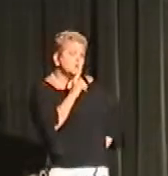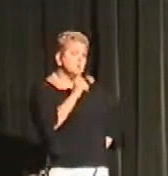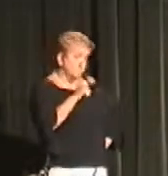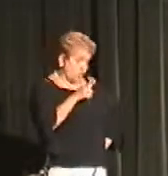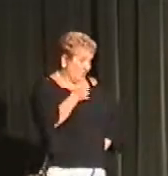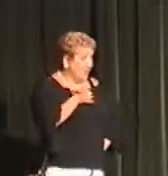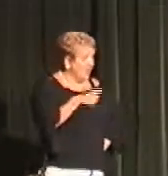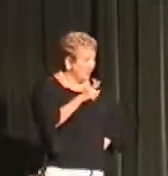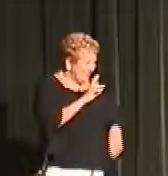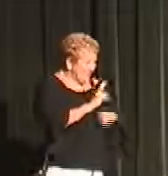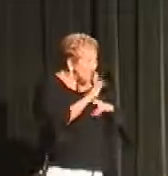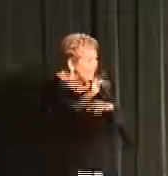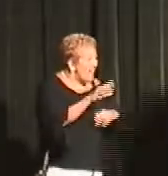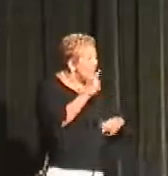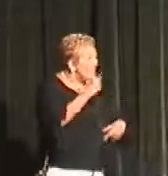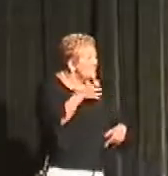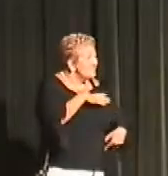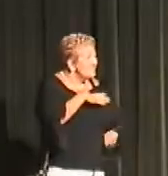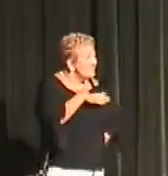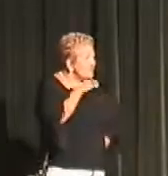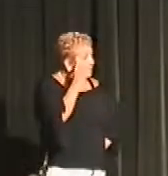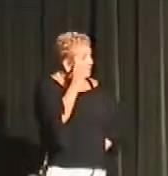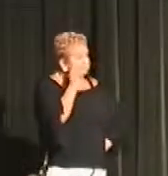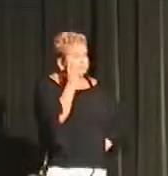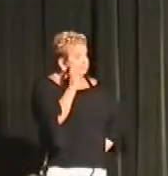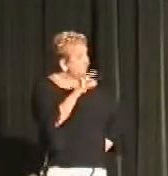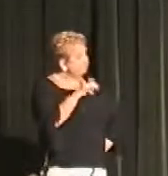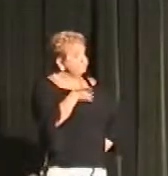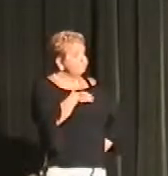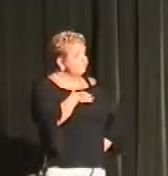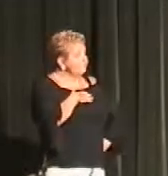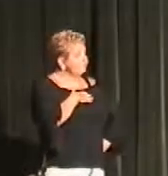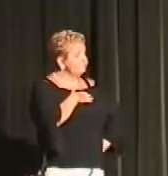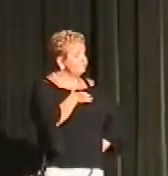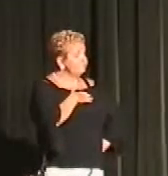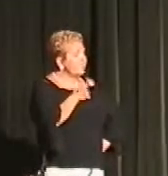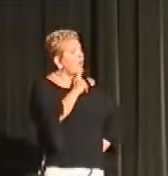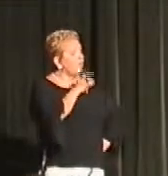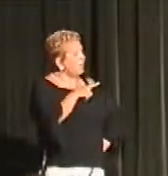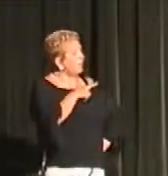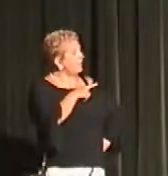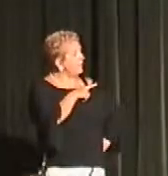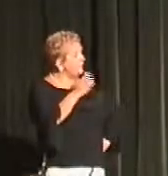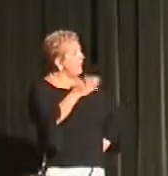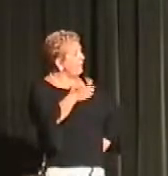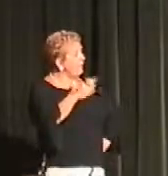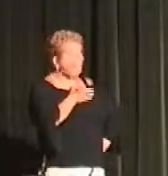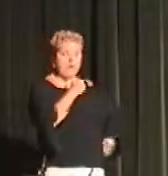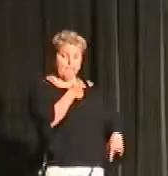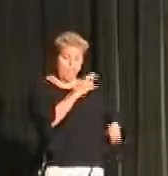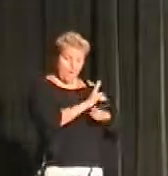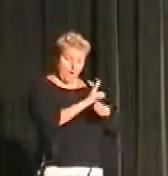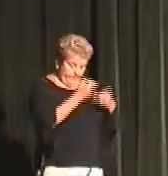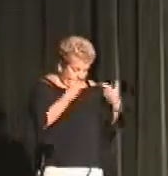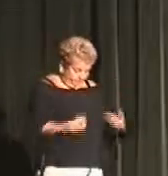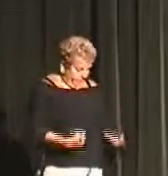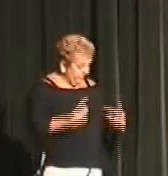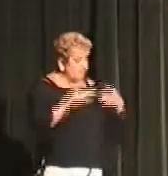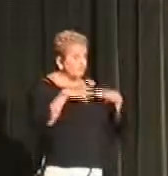dress? And I thought, no, I'm really glad I'm wearing this brown dress. And I kind of looked around. I mean, you